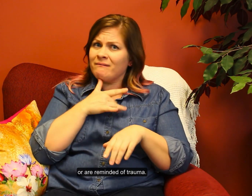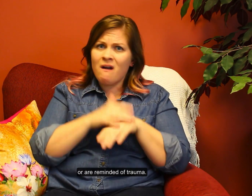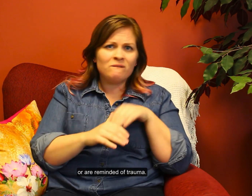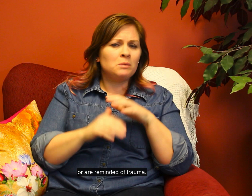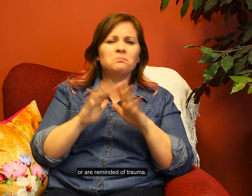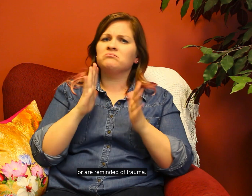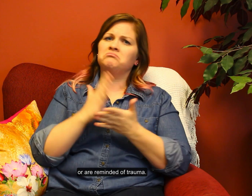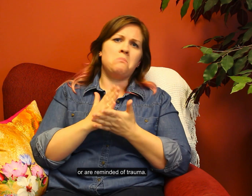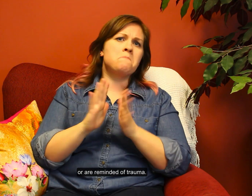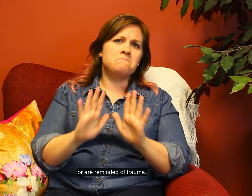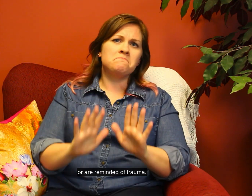trauma.